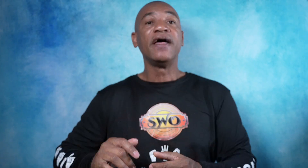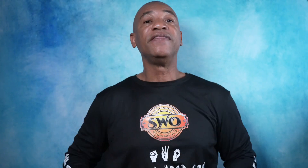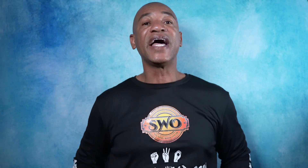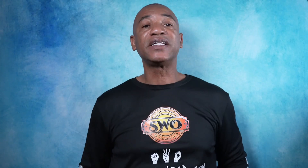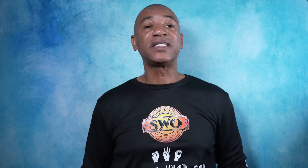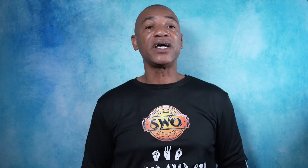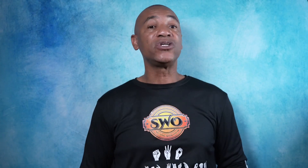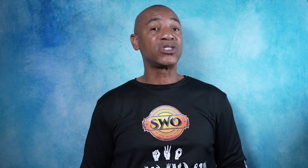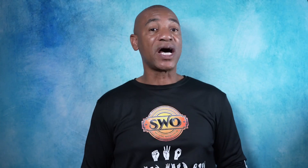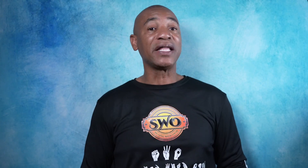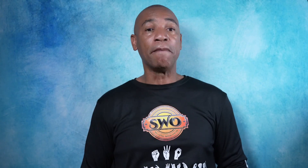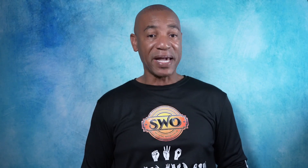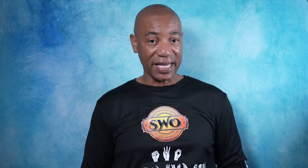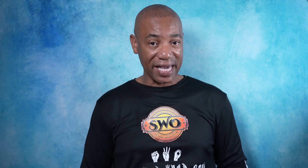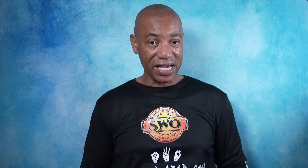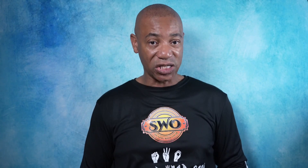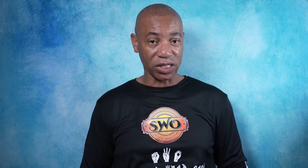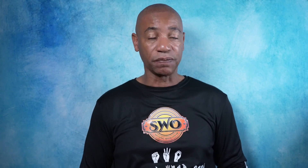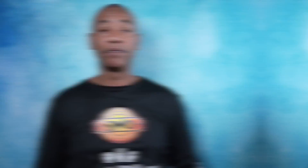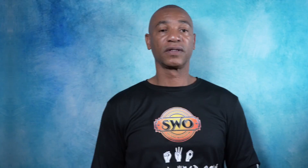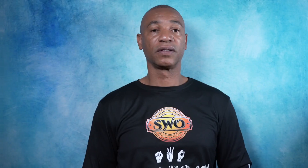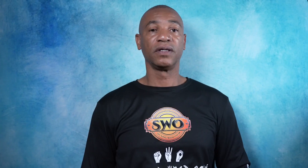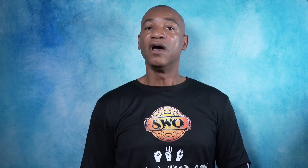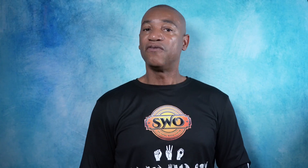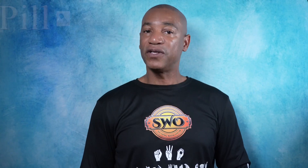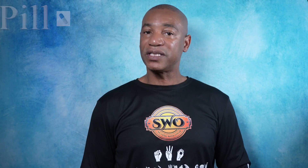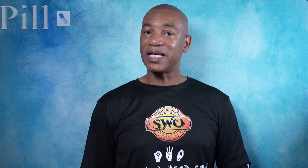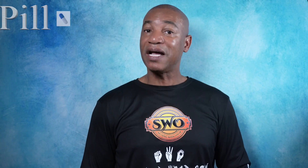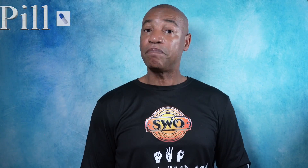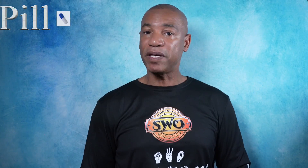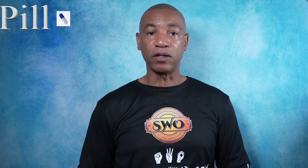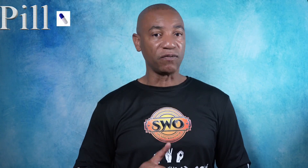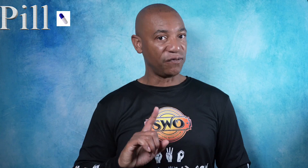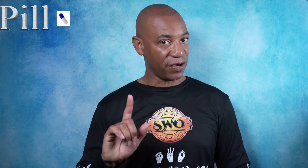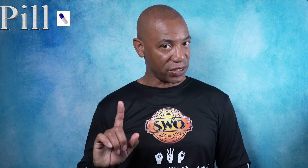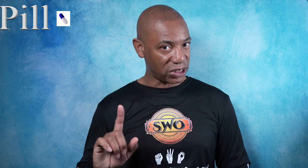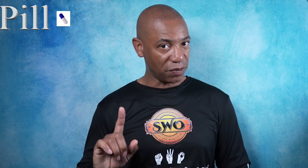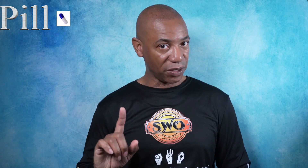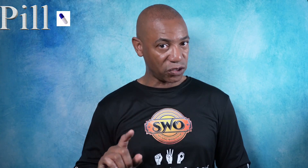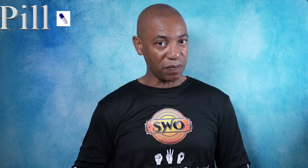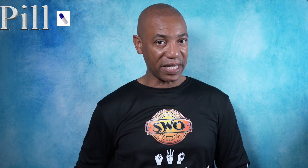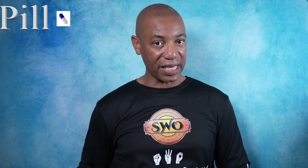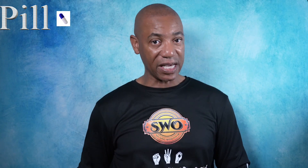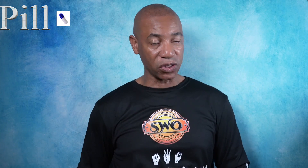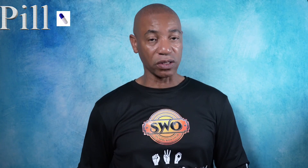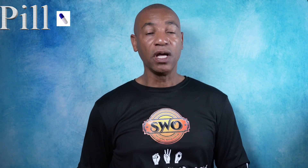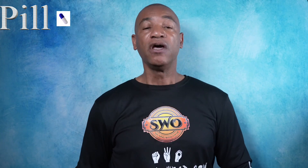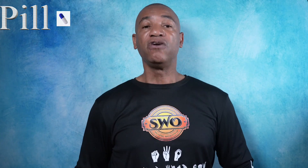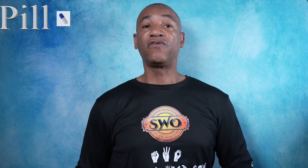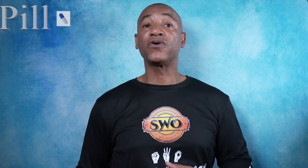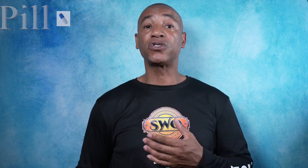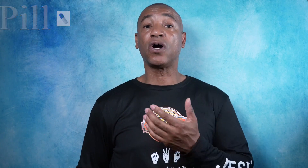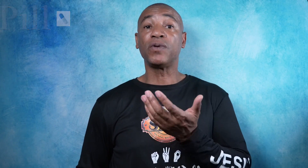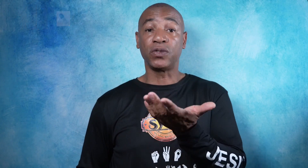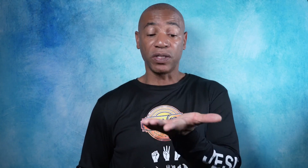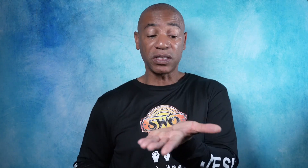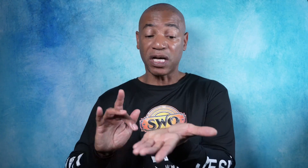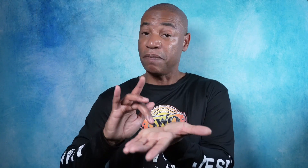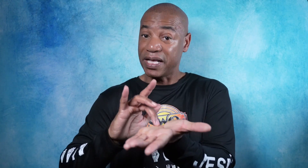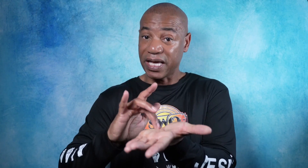That is how you sign medication. For the sign pill, very similar to medication. You first start with doing the sign